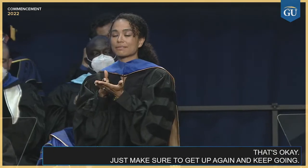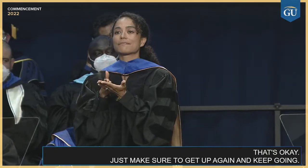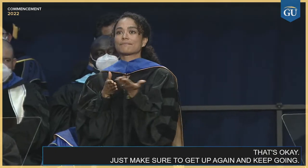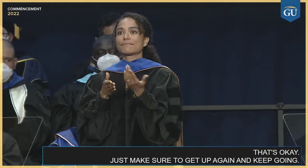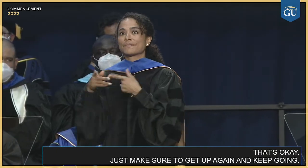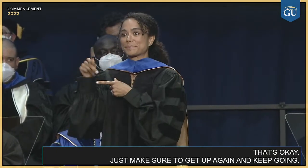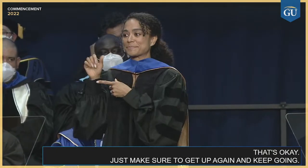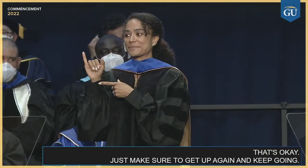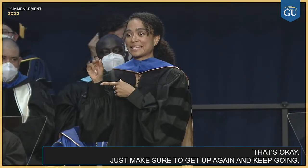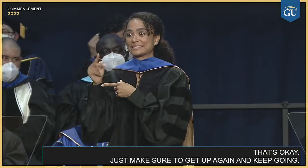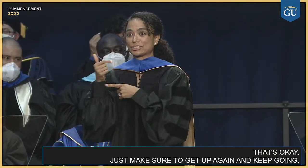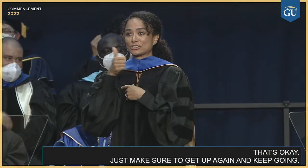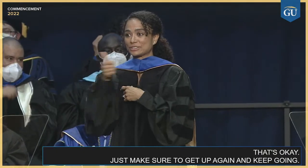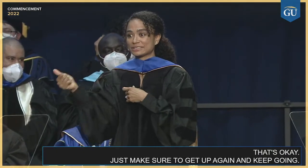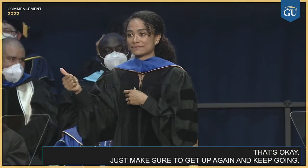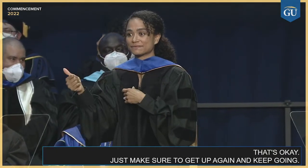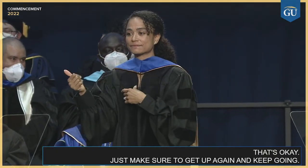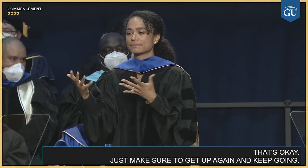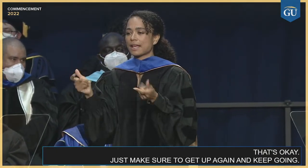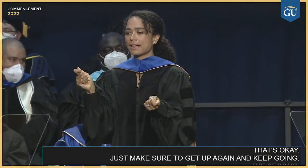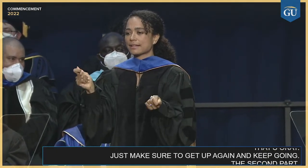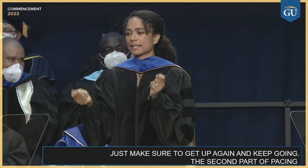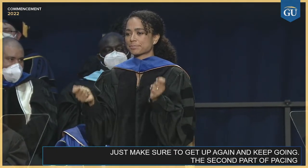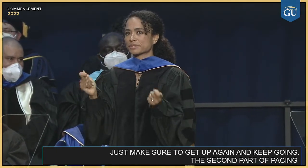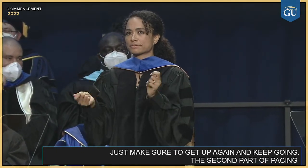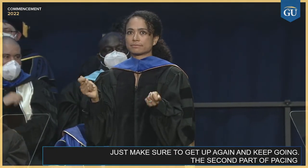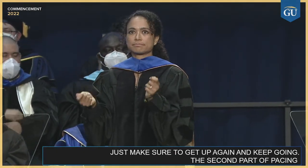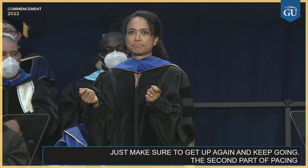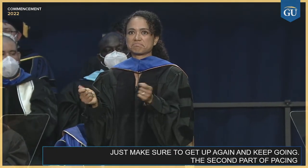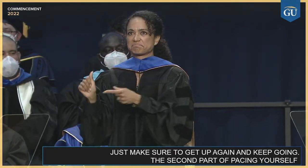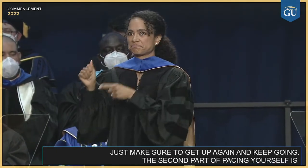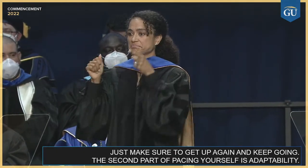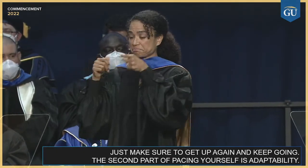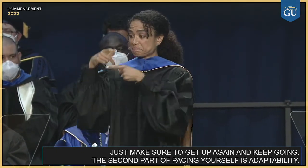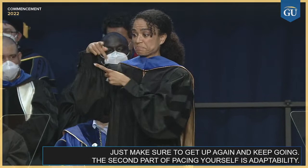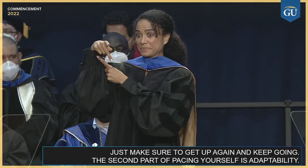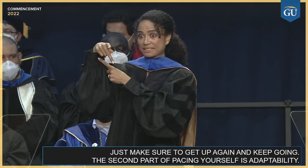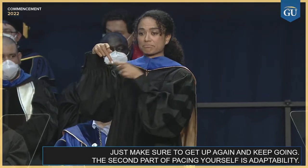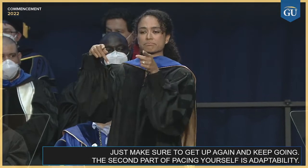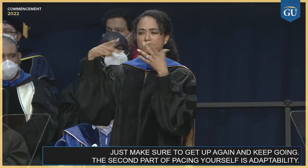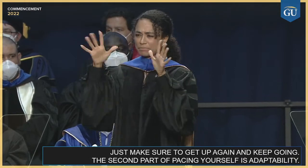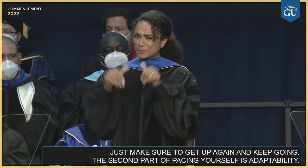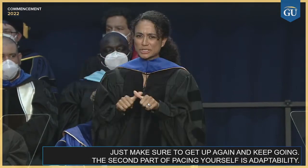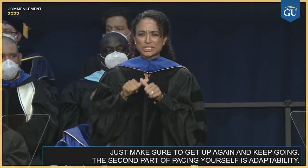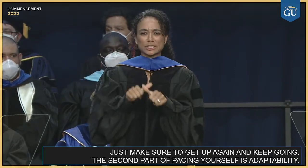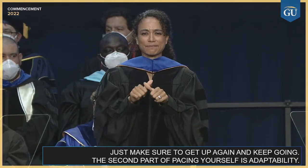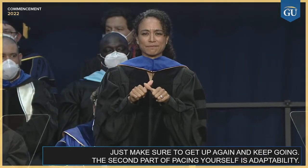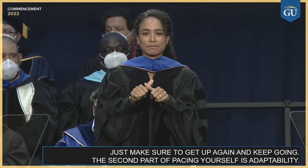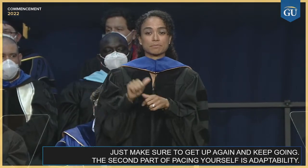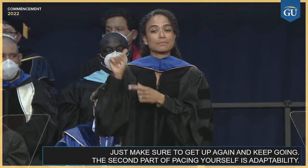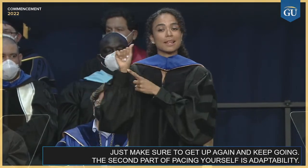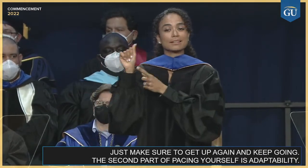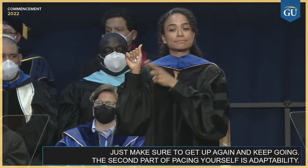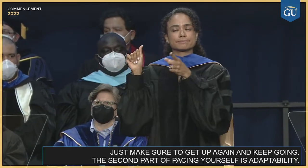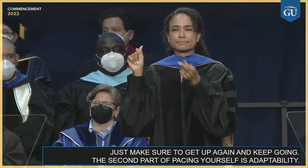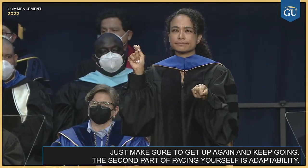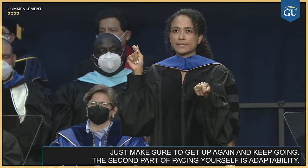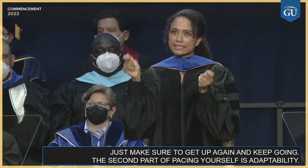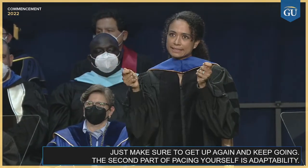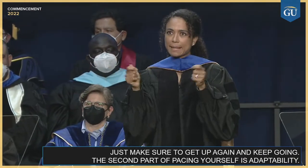The second part of pacing yourselves is adaptability. So remember, P was perseverance,